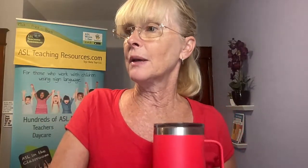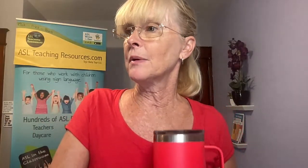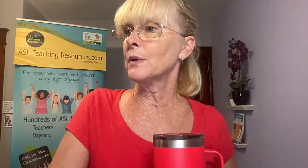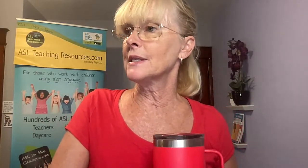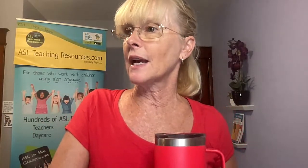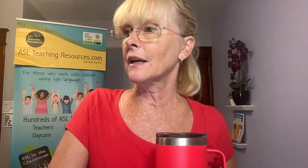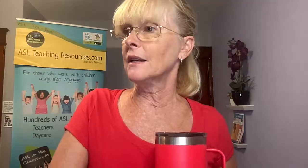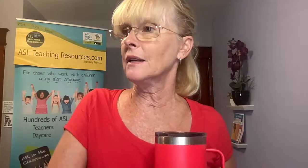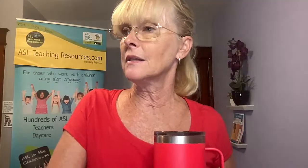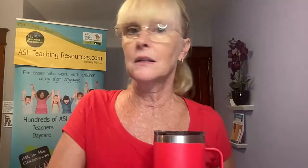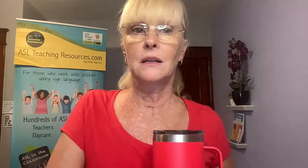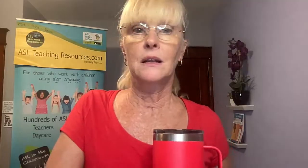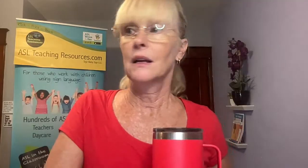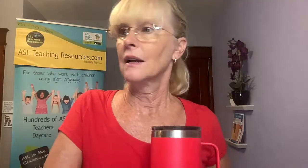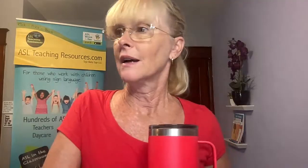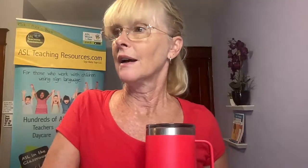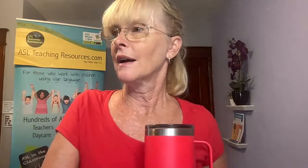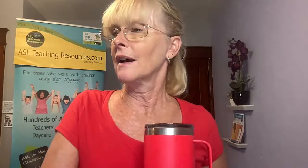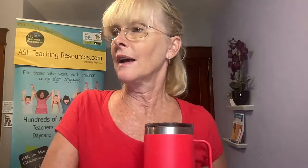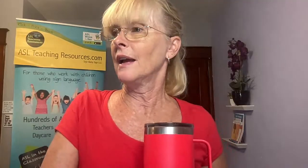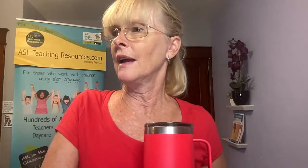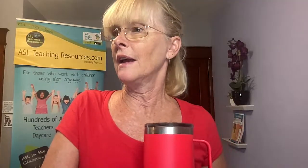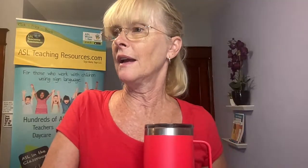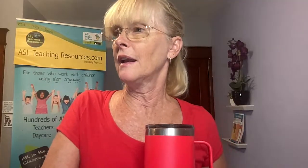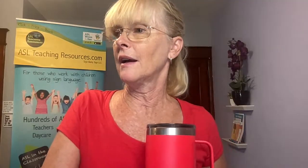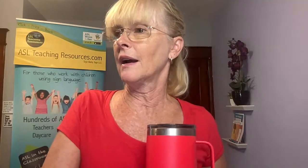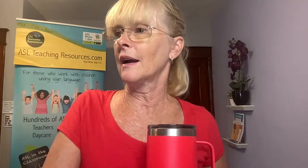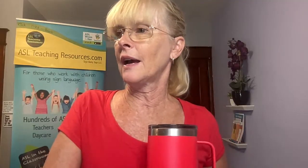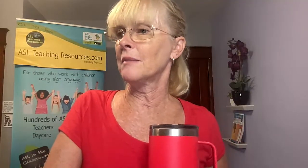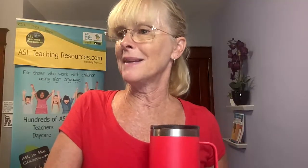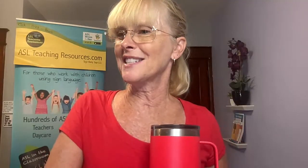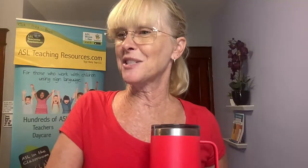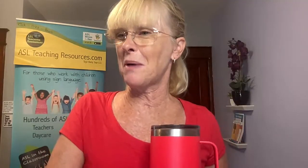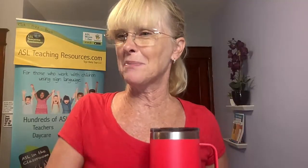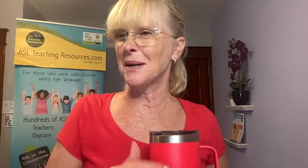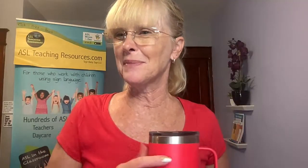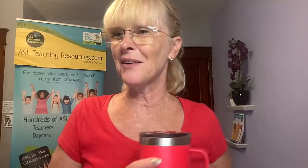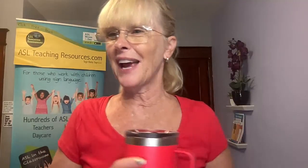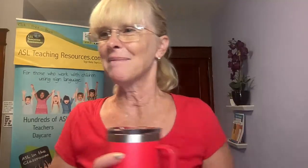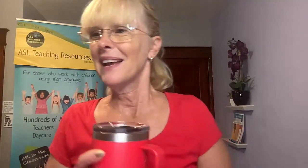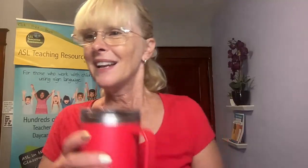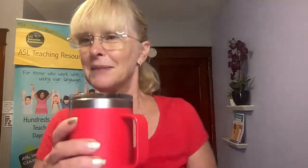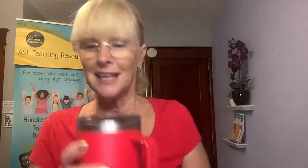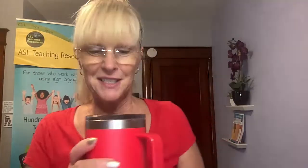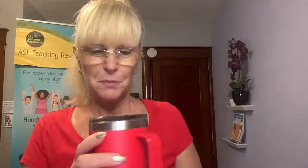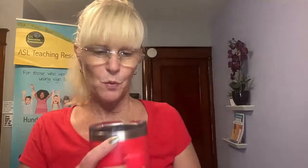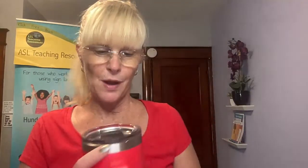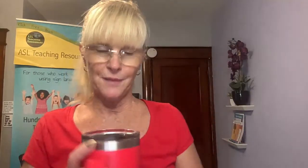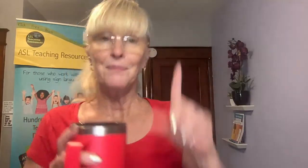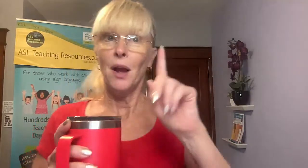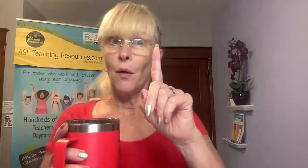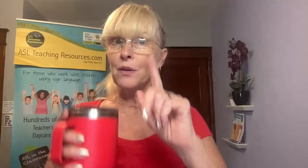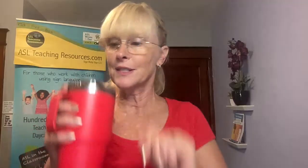me 1 second. It got a message popped up. Okay, let me take a sip of water. Hold on a second.